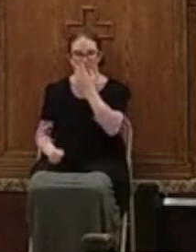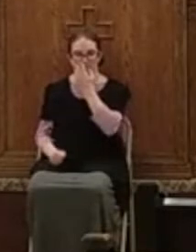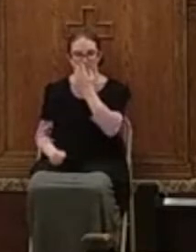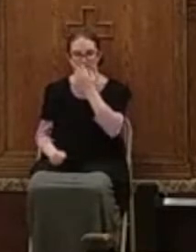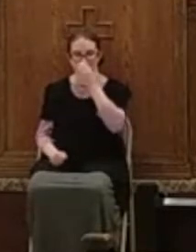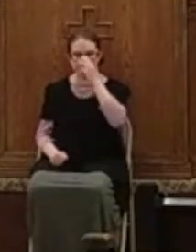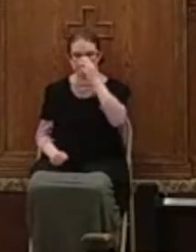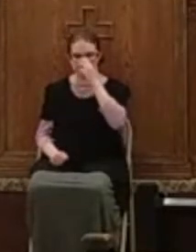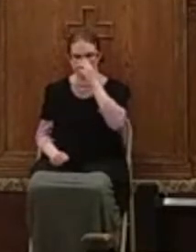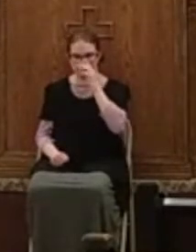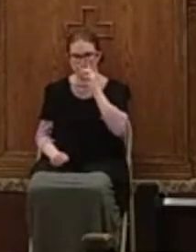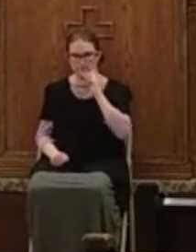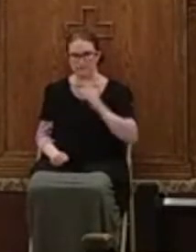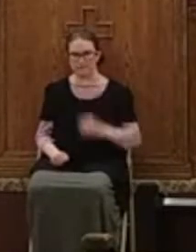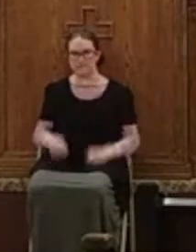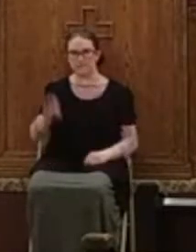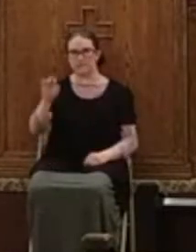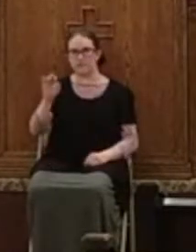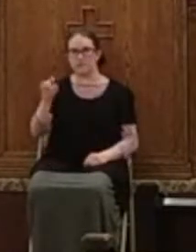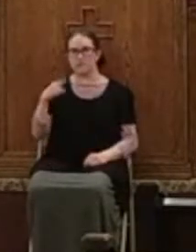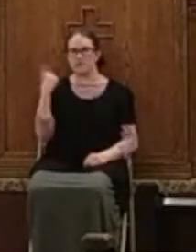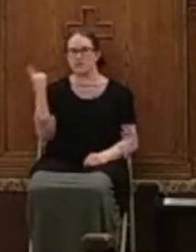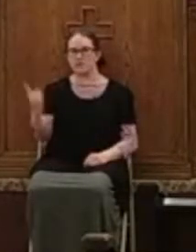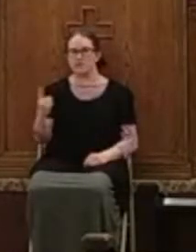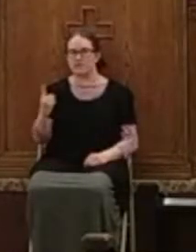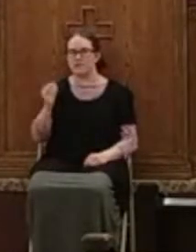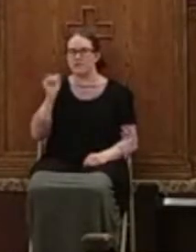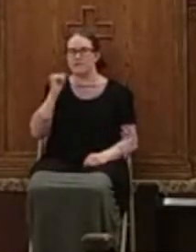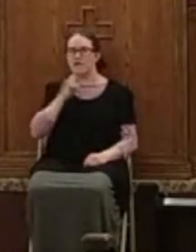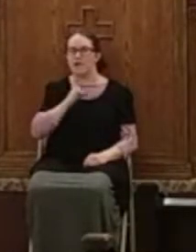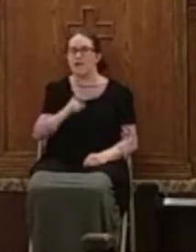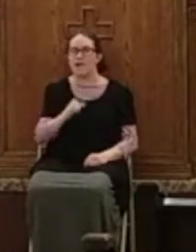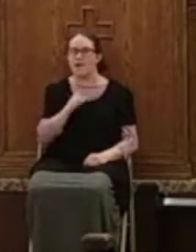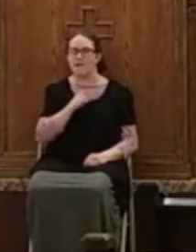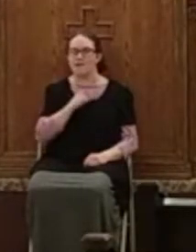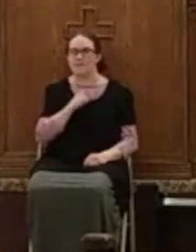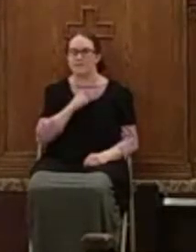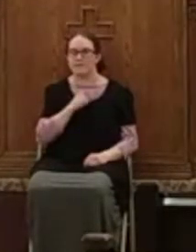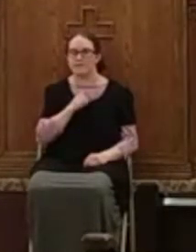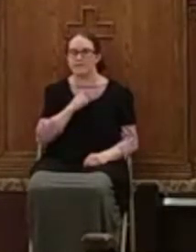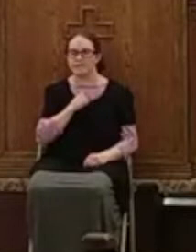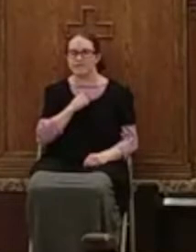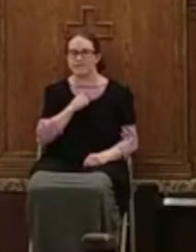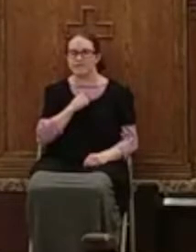Just if I'd. Just if I'd.